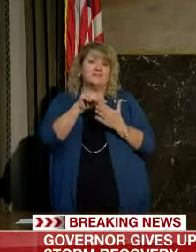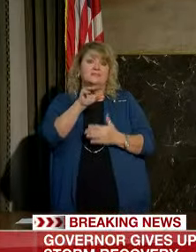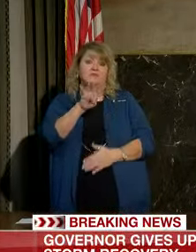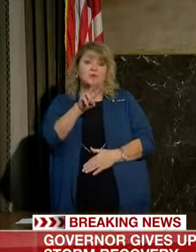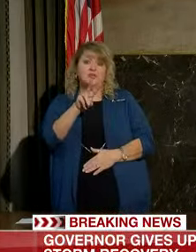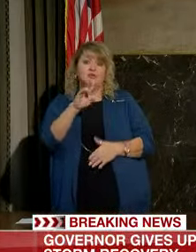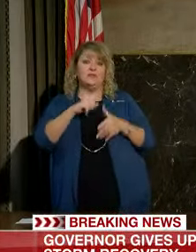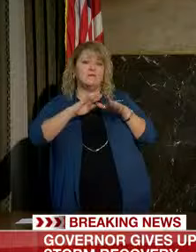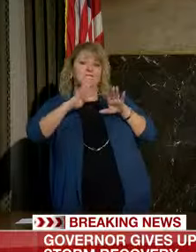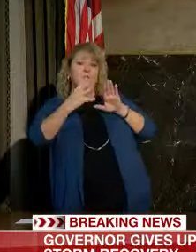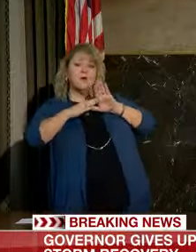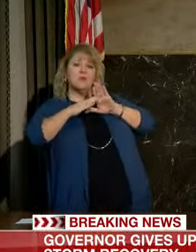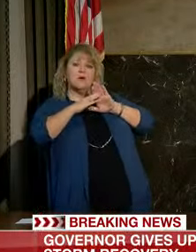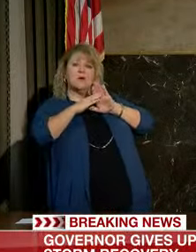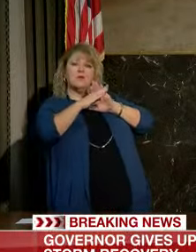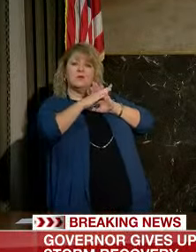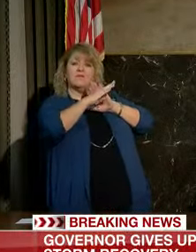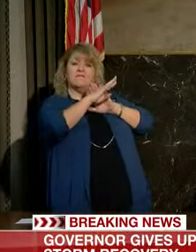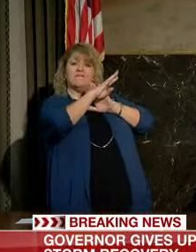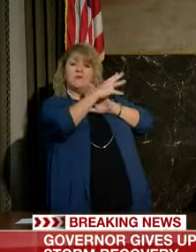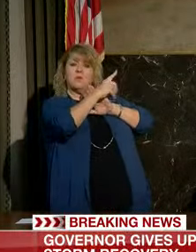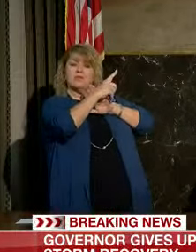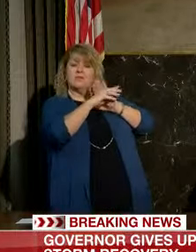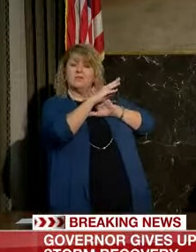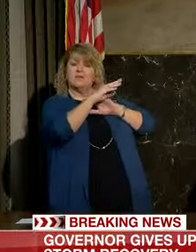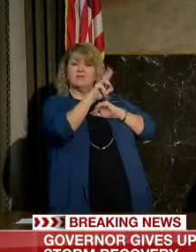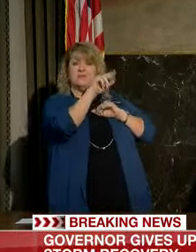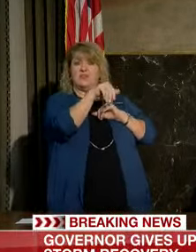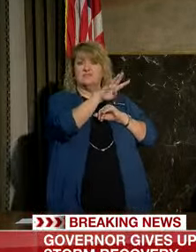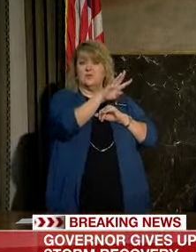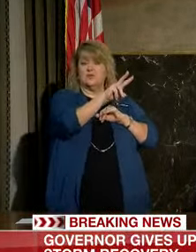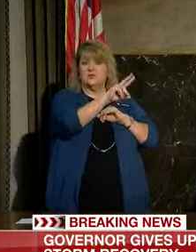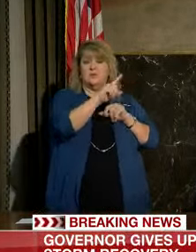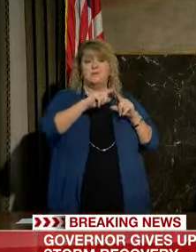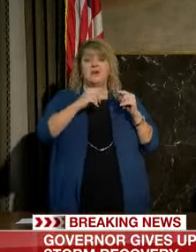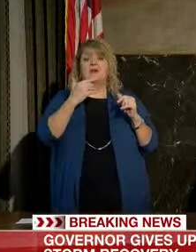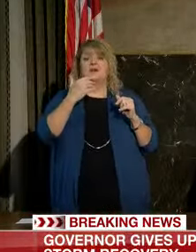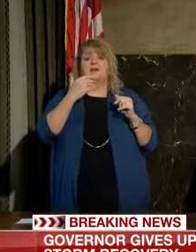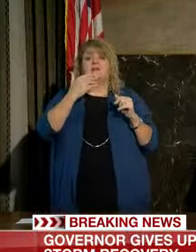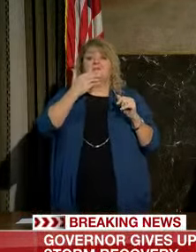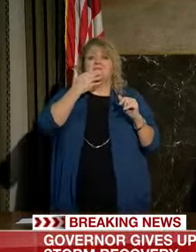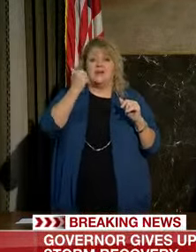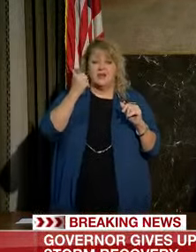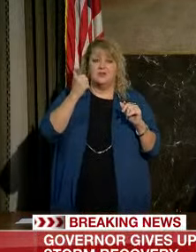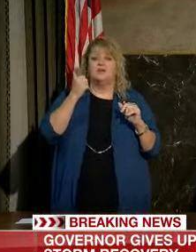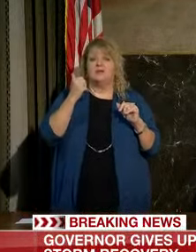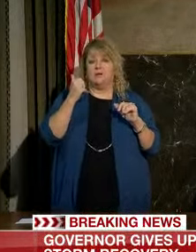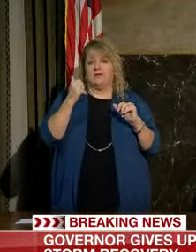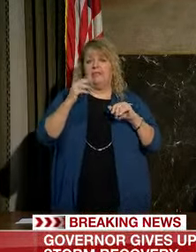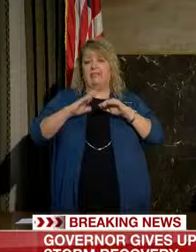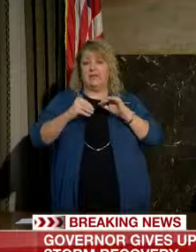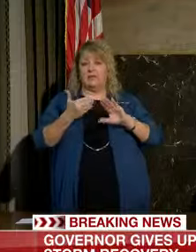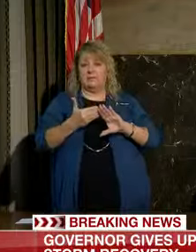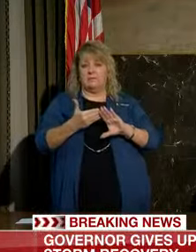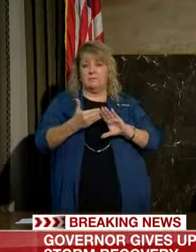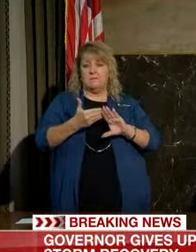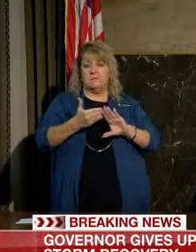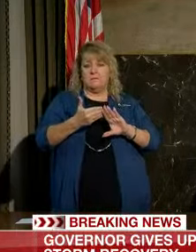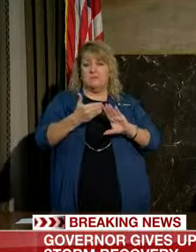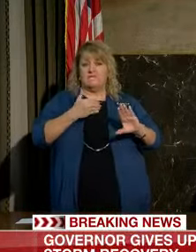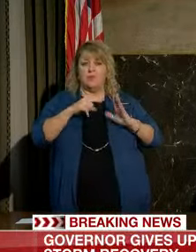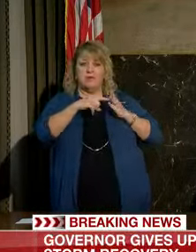surge, but it's 4 times higher than the baseline hospitalization numbers that we had going into the